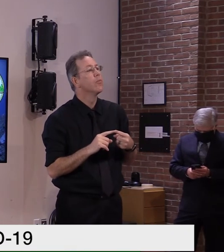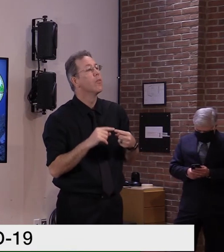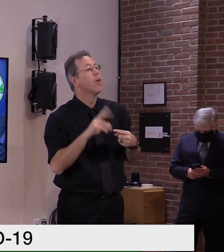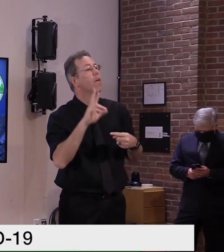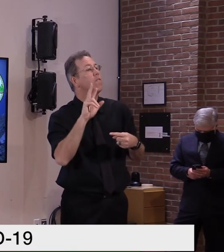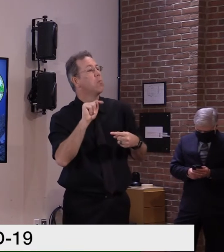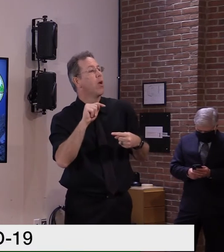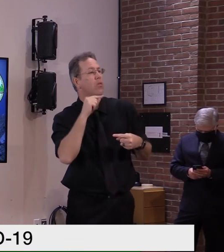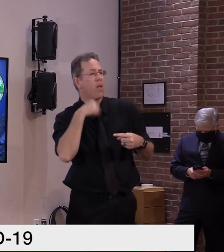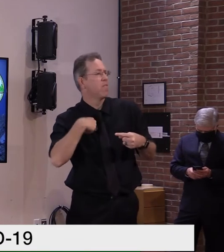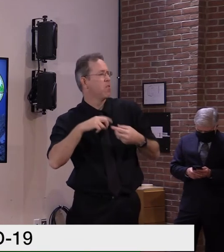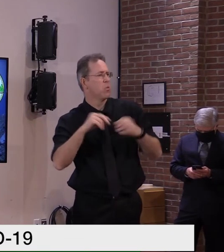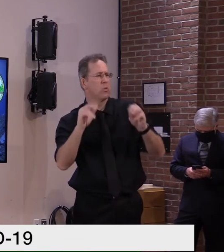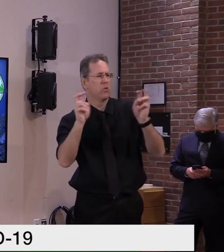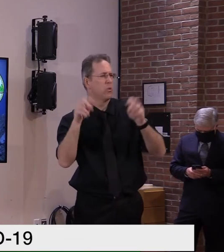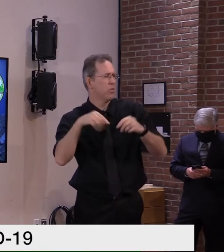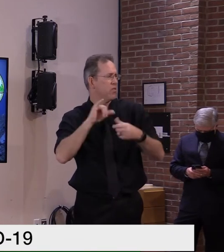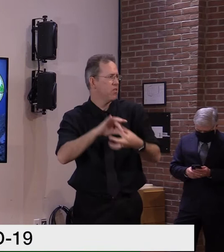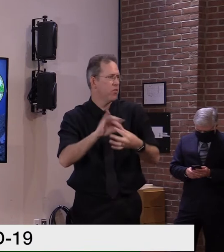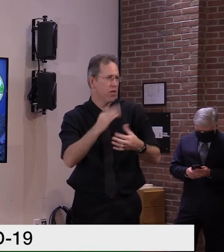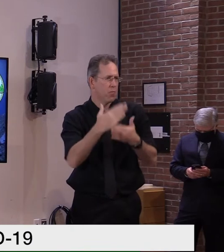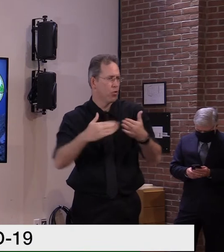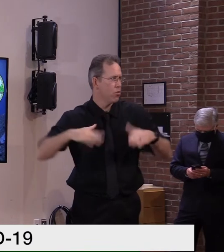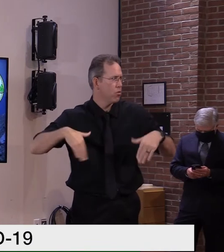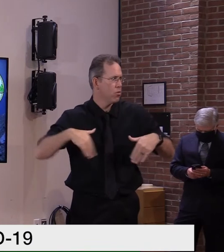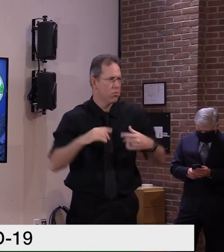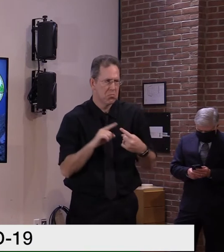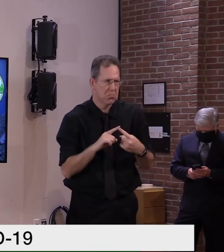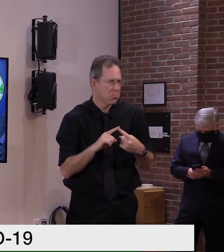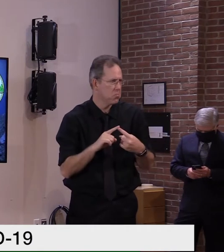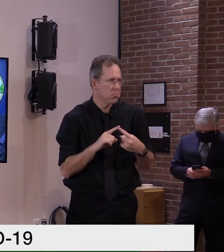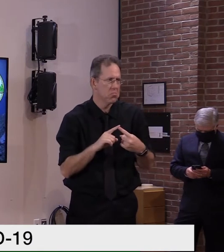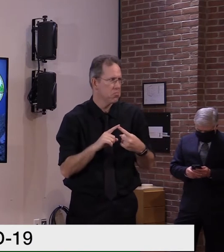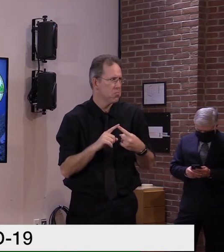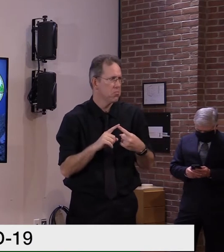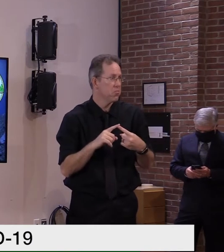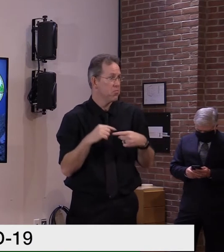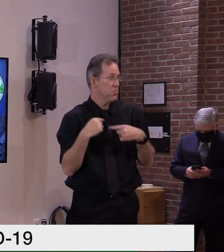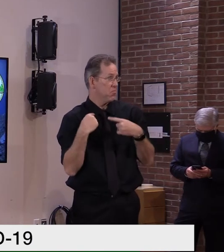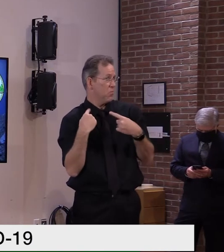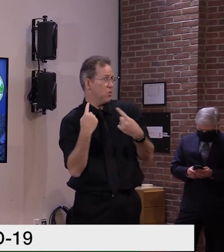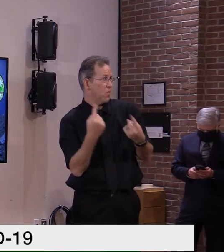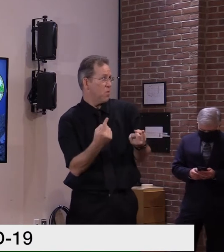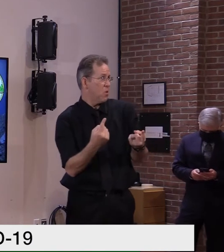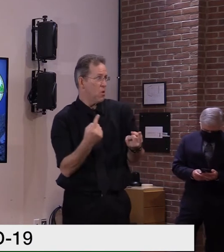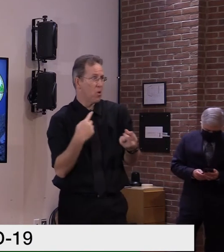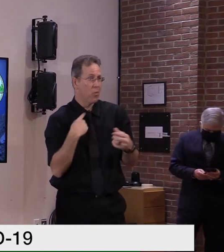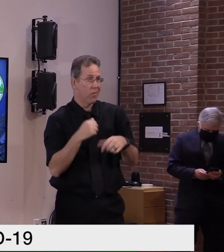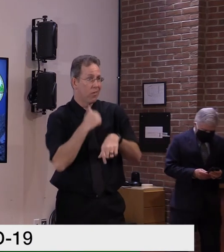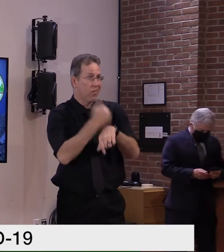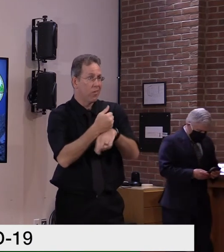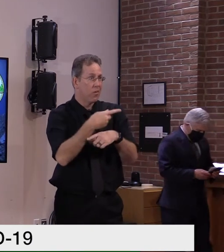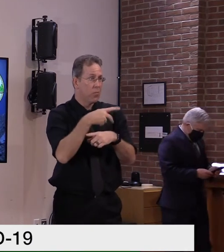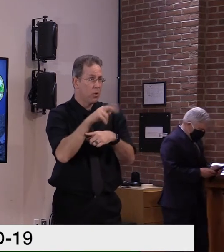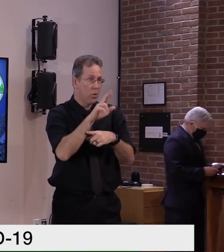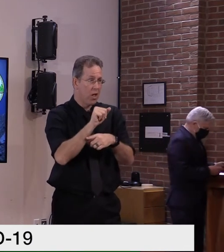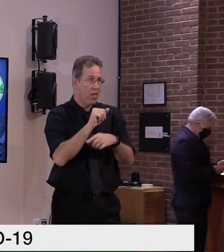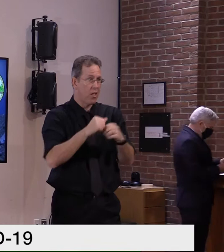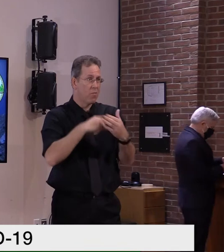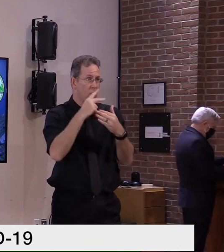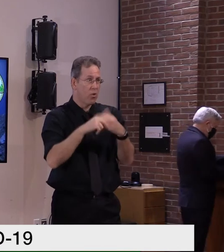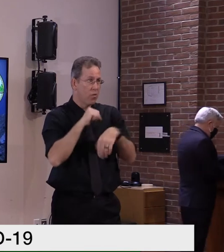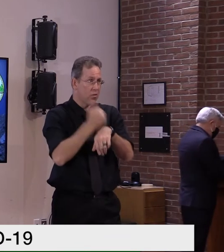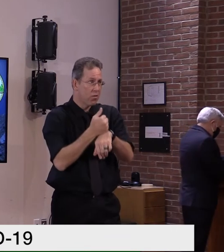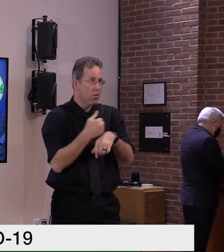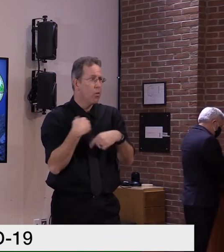issue because from the beginning of the program, we built in the functionality. So if someone uploads